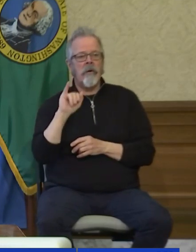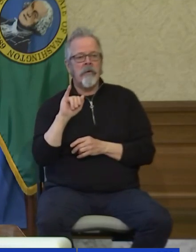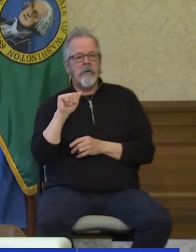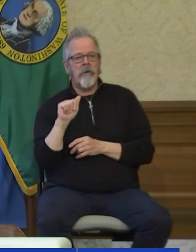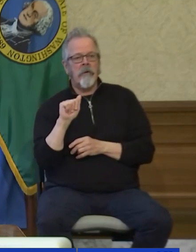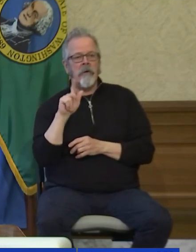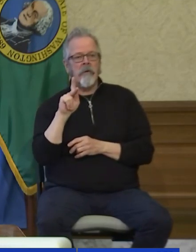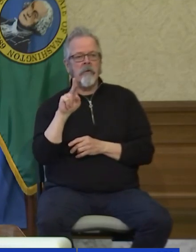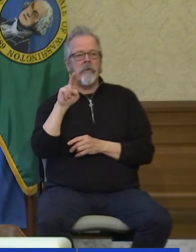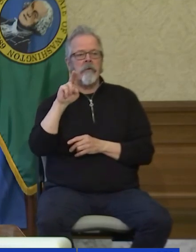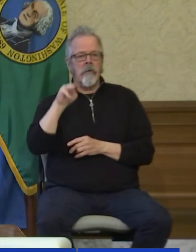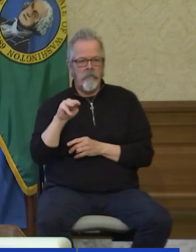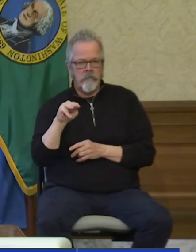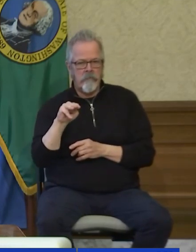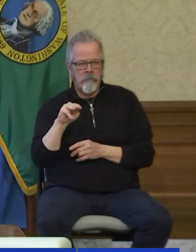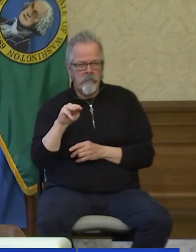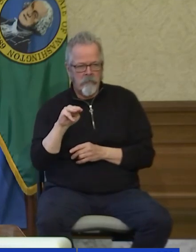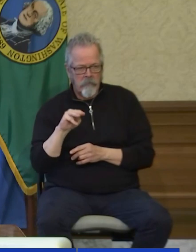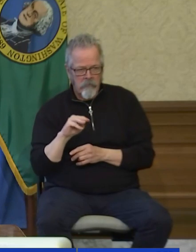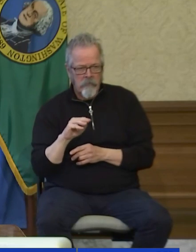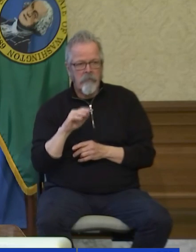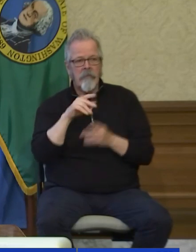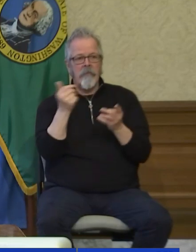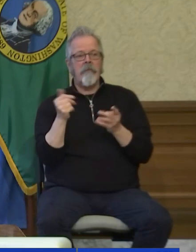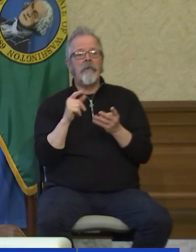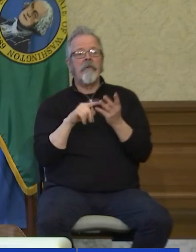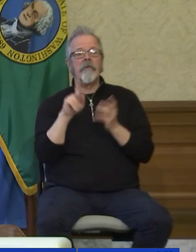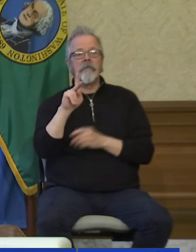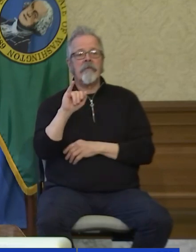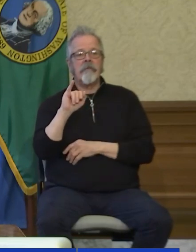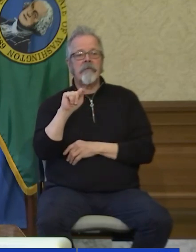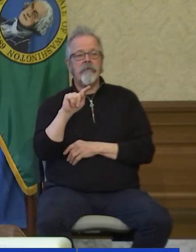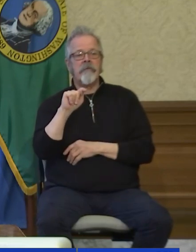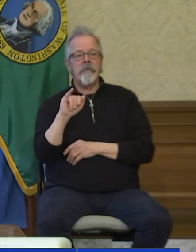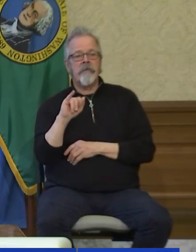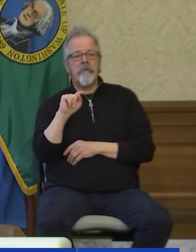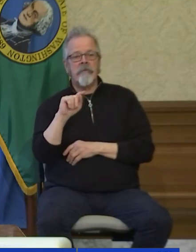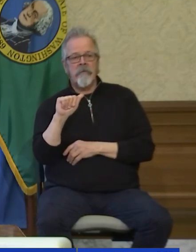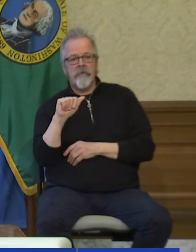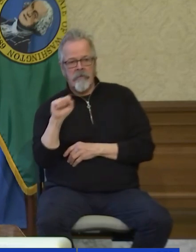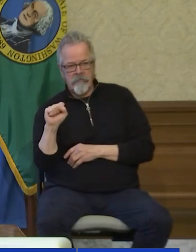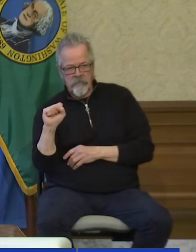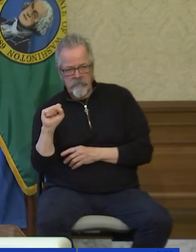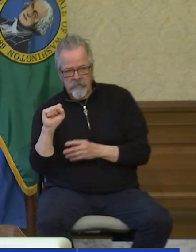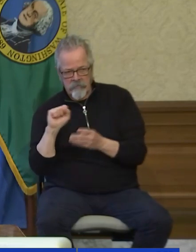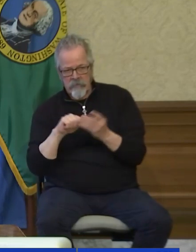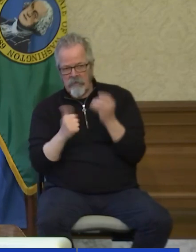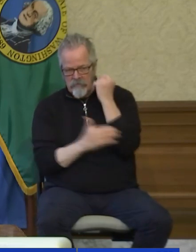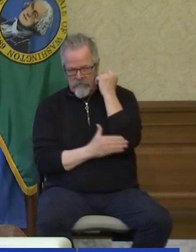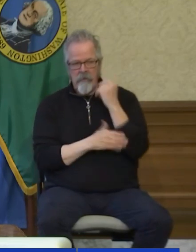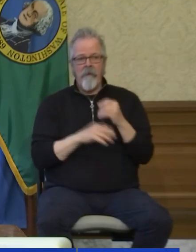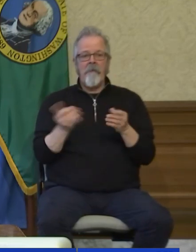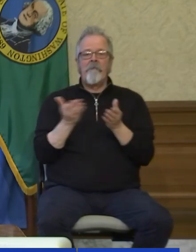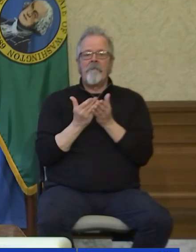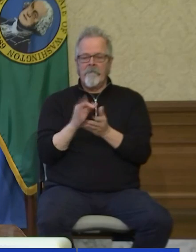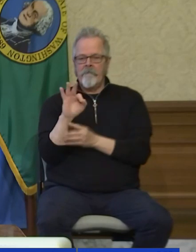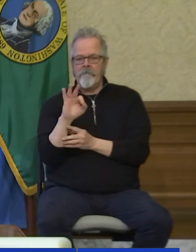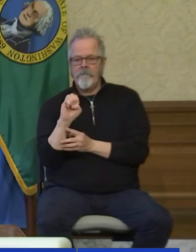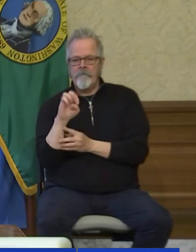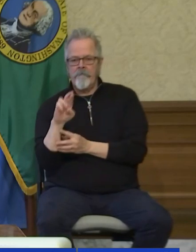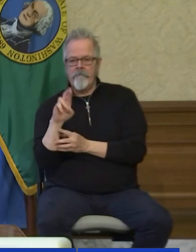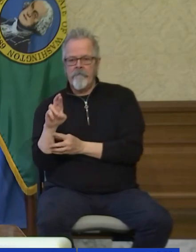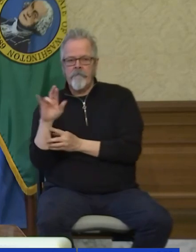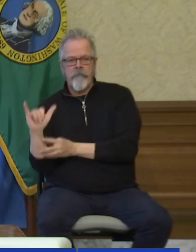the next phase, phase 2. And what we learn from those counties can help larger counties learn as